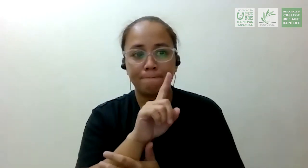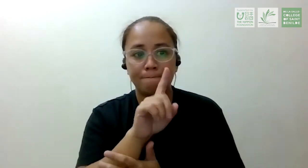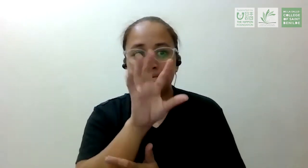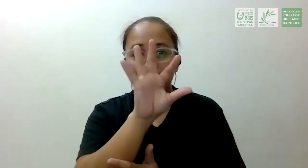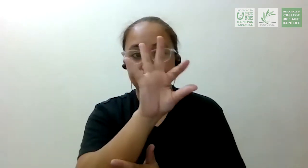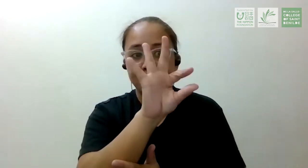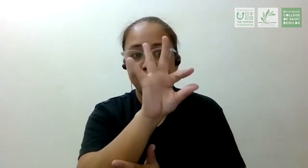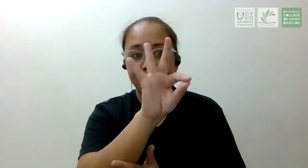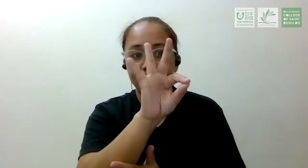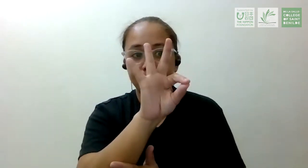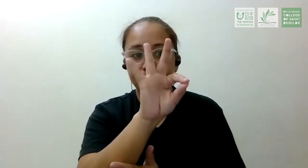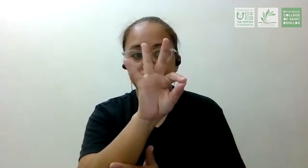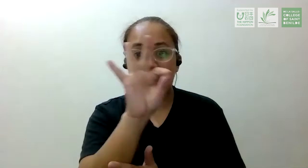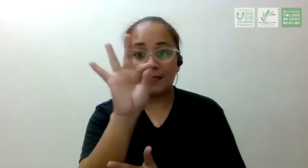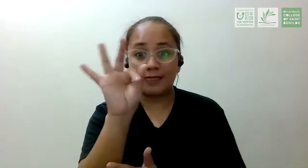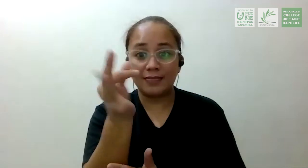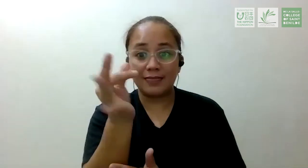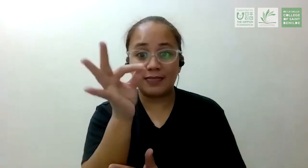1905.